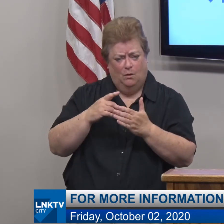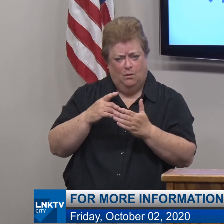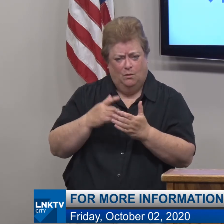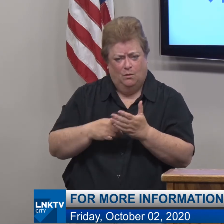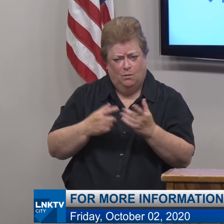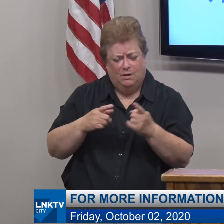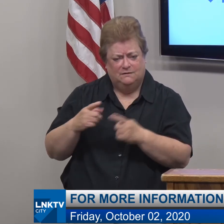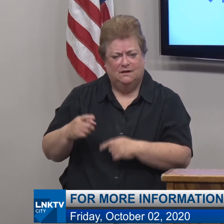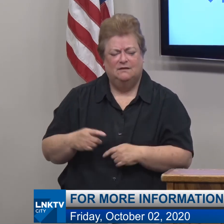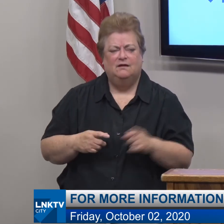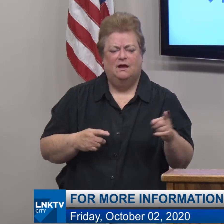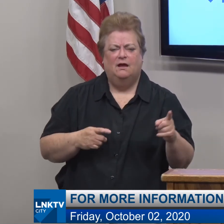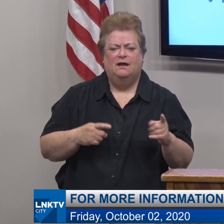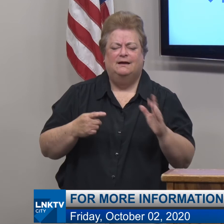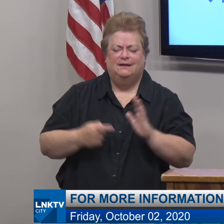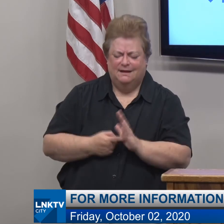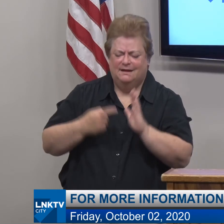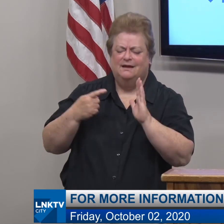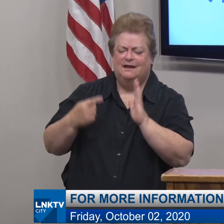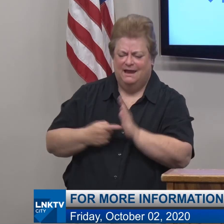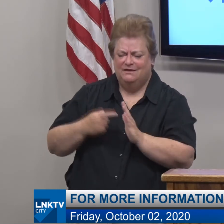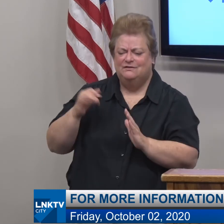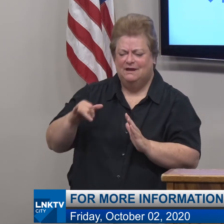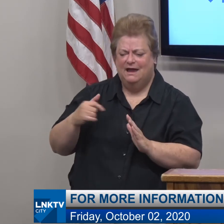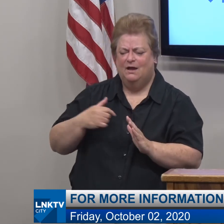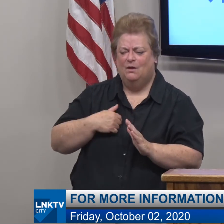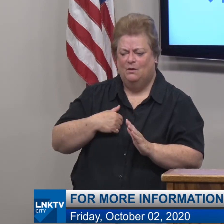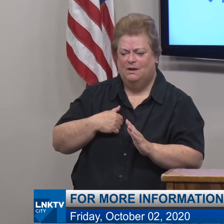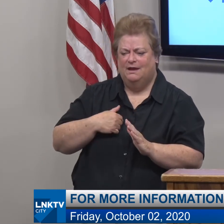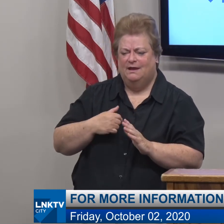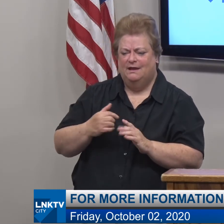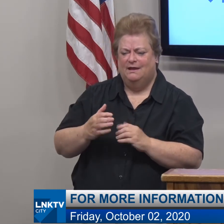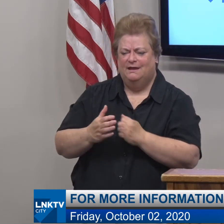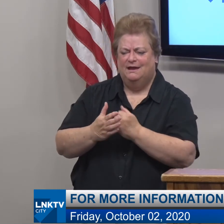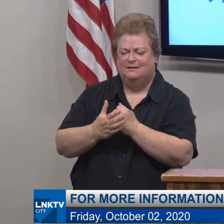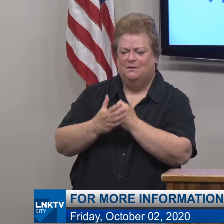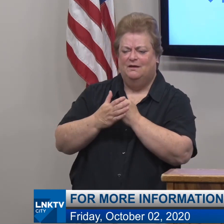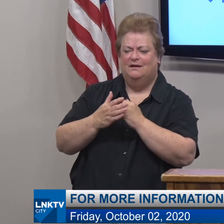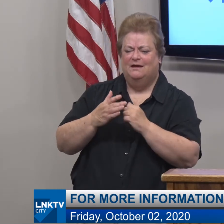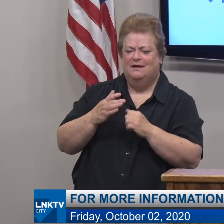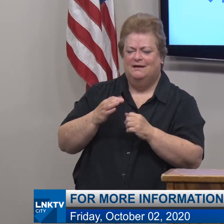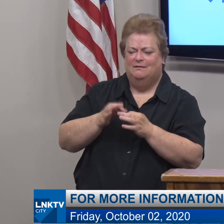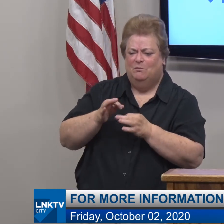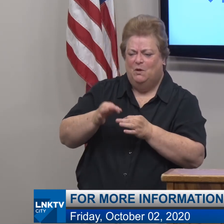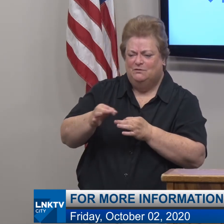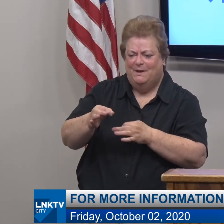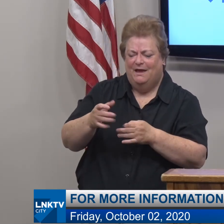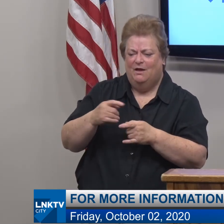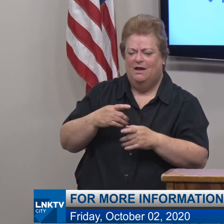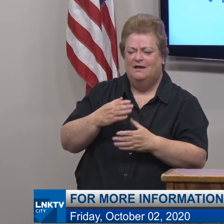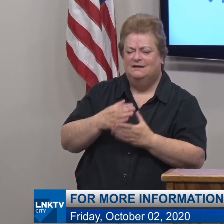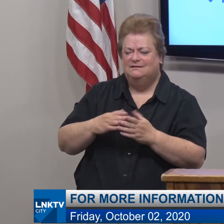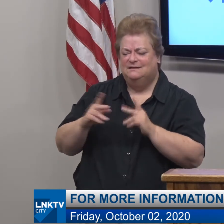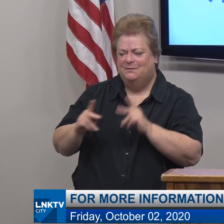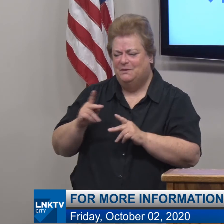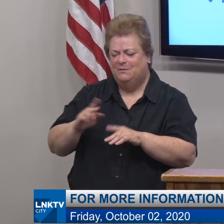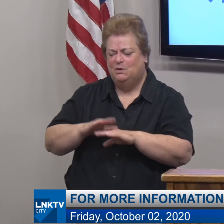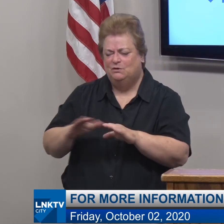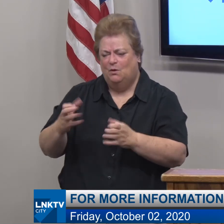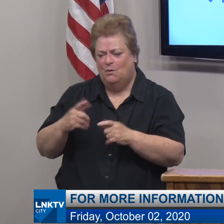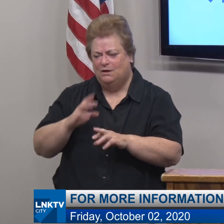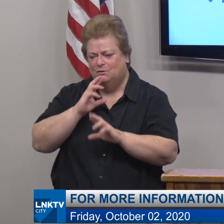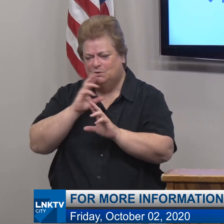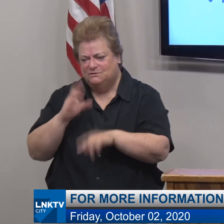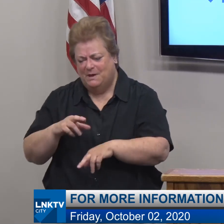On occasion we do, Bill, get pushback. Sometimes people don't really want to respond or answer their